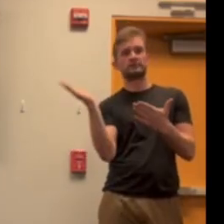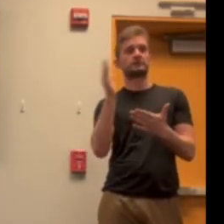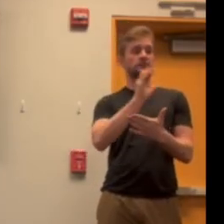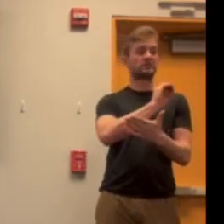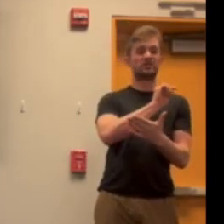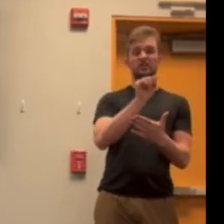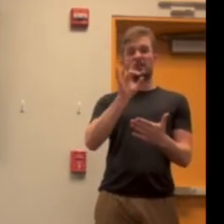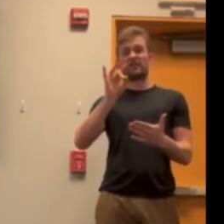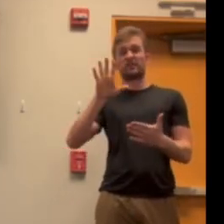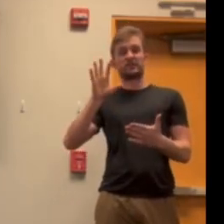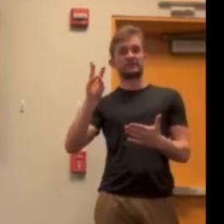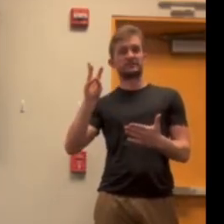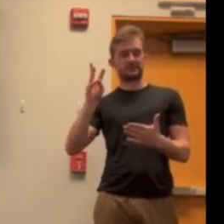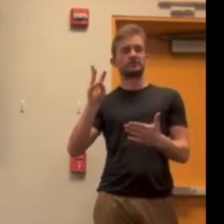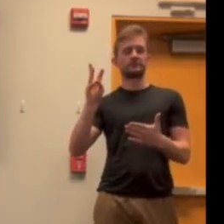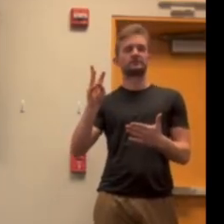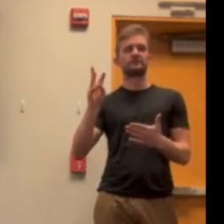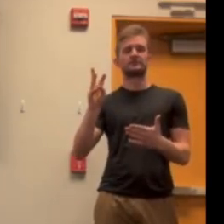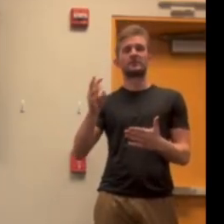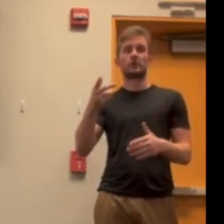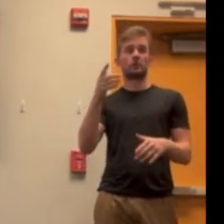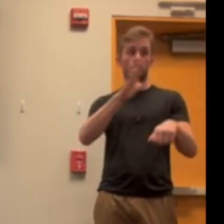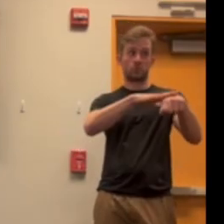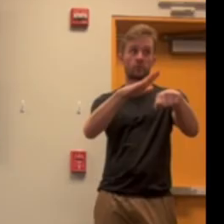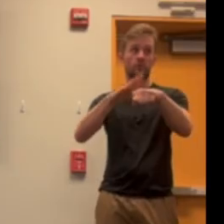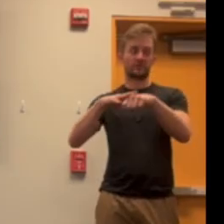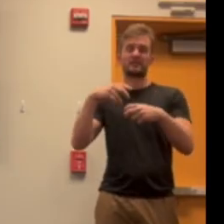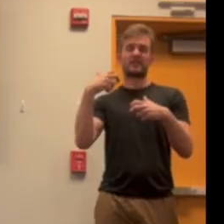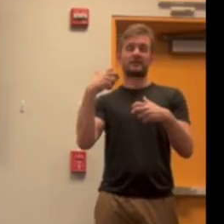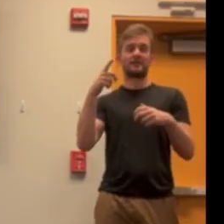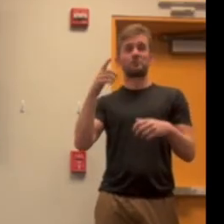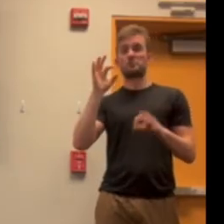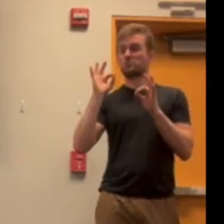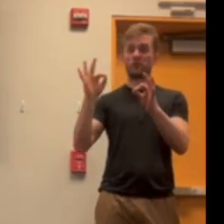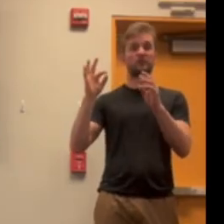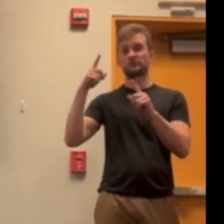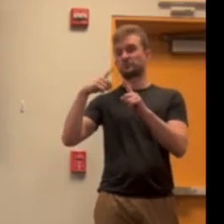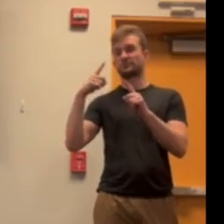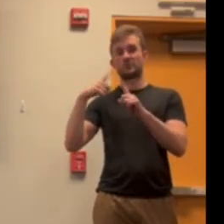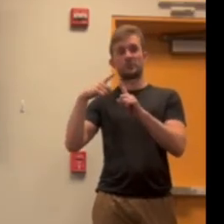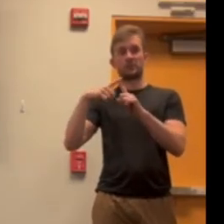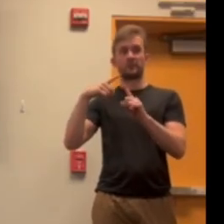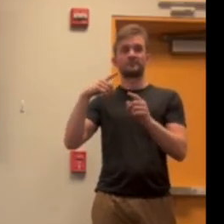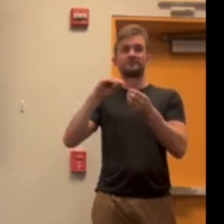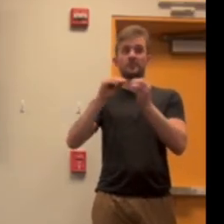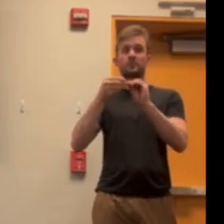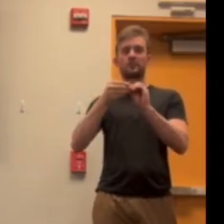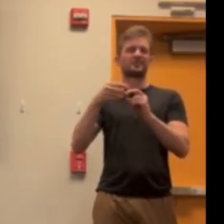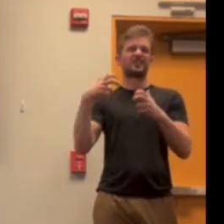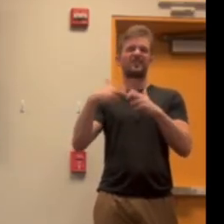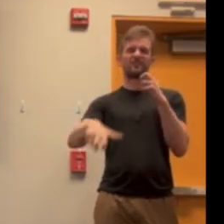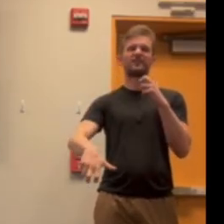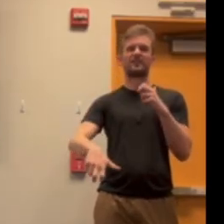It's really hard to get a perfect score. The planets have to align, and you pretty much have to pay every bill on time